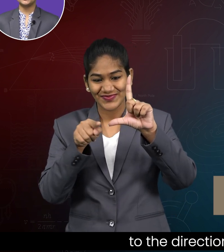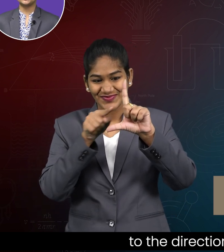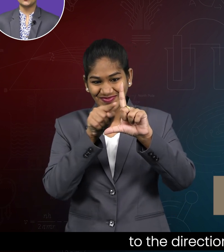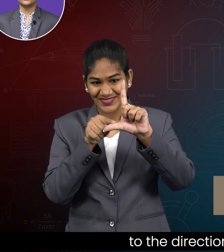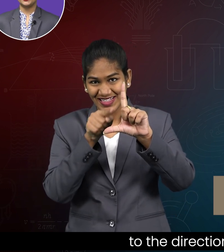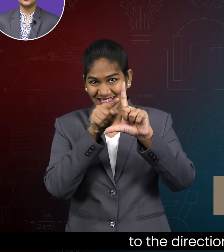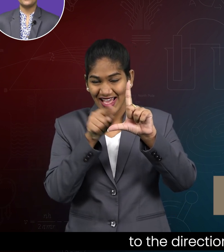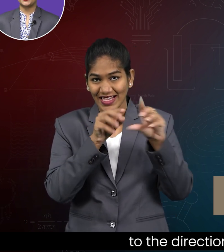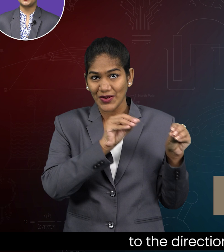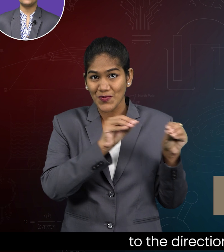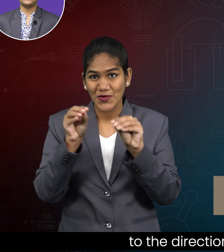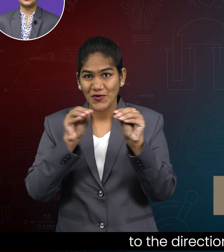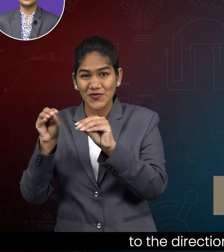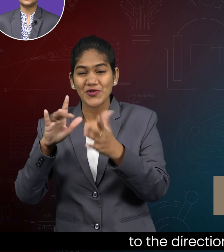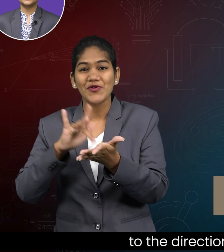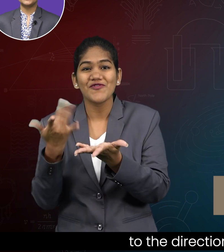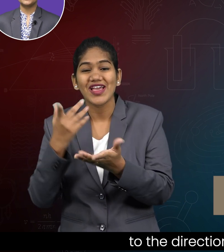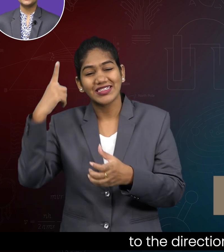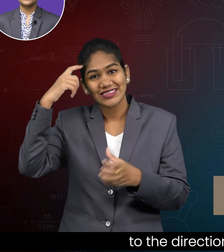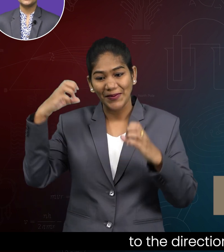the direction of the magnetic field.